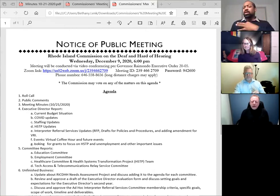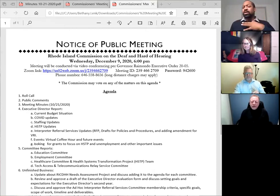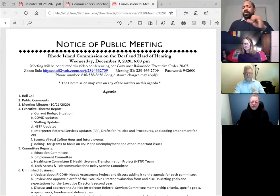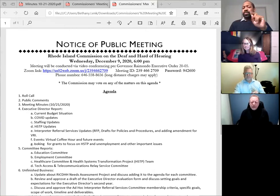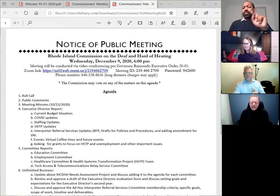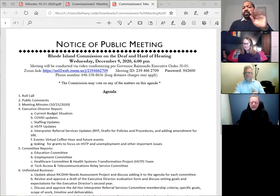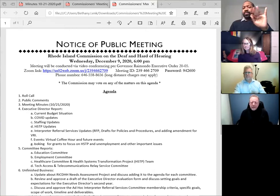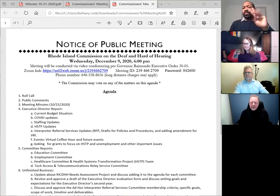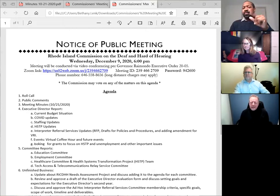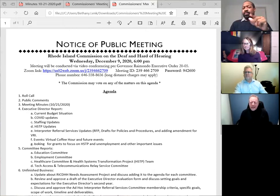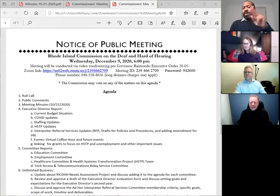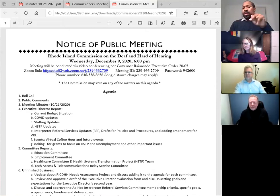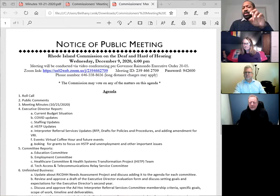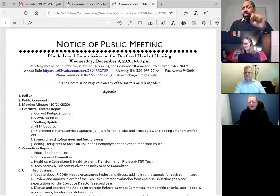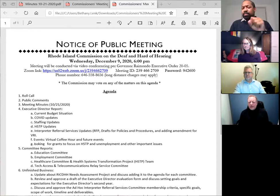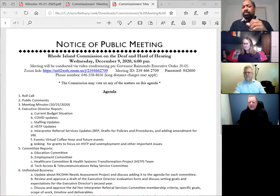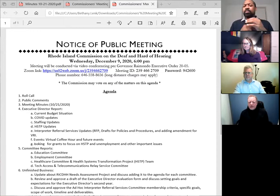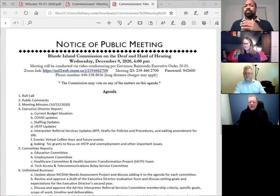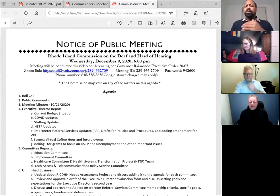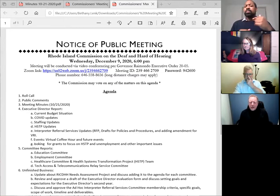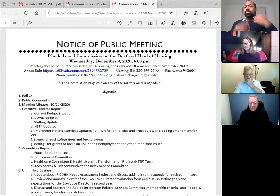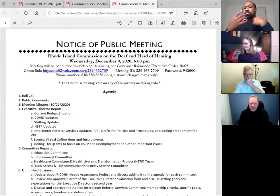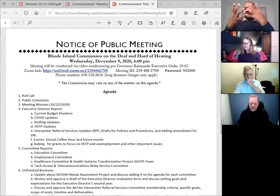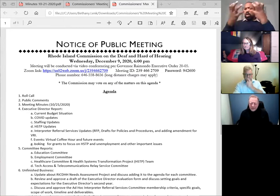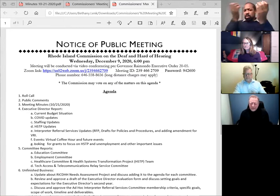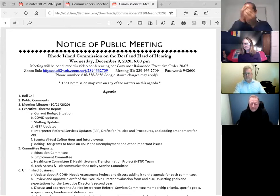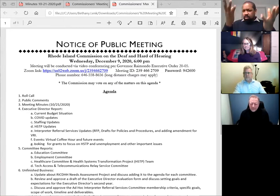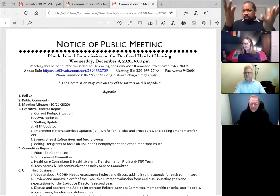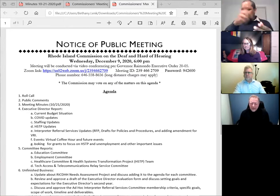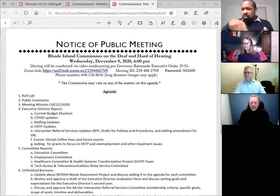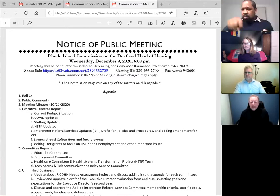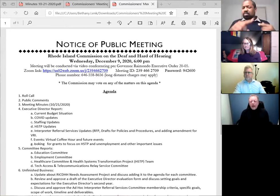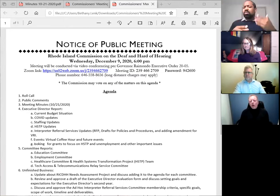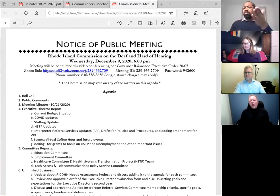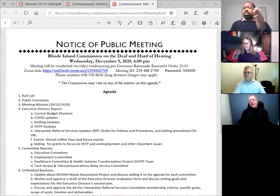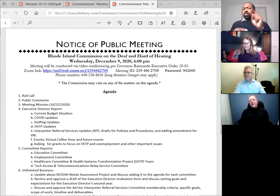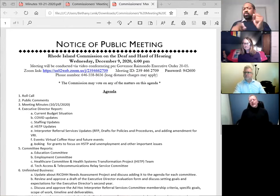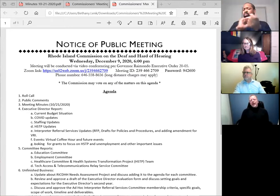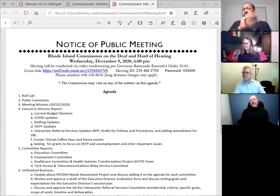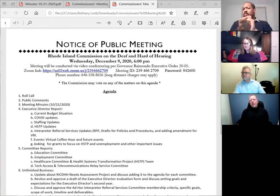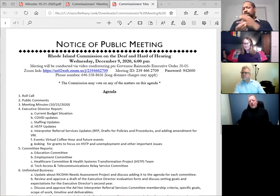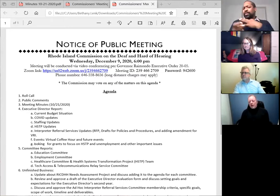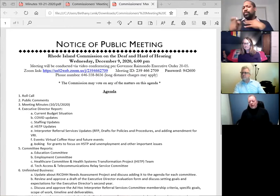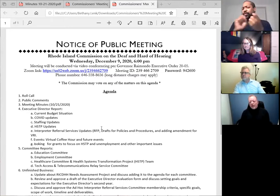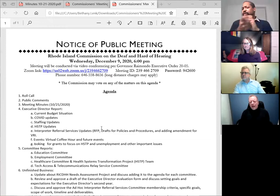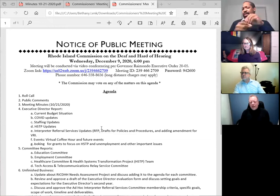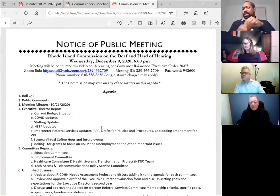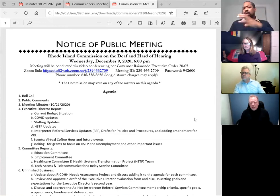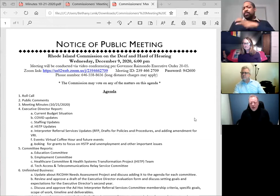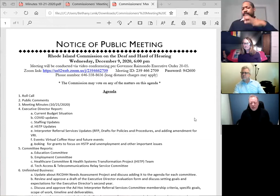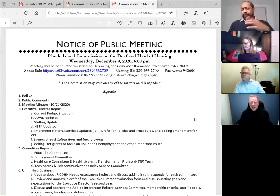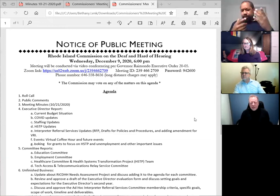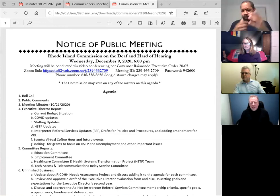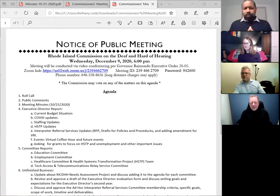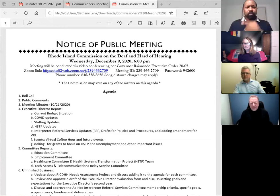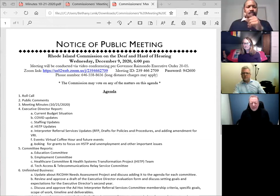our agenda is the staffing updates. Okay. I wanted to let everyone know that there has been a